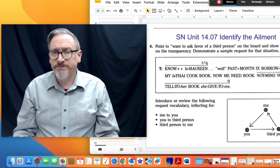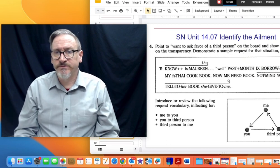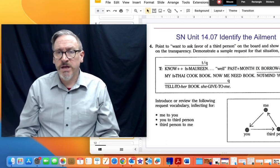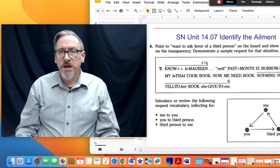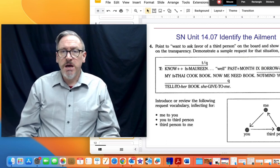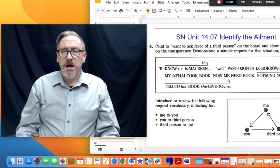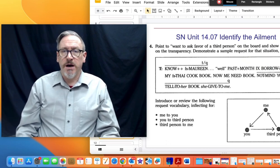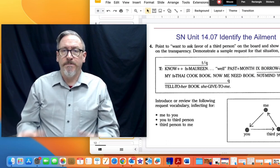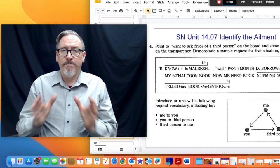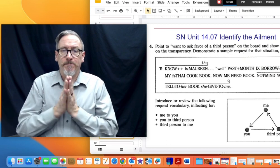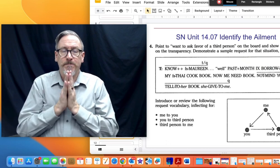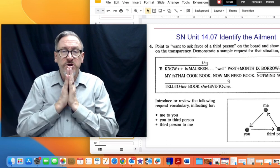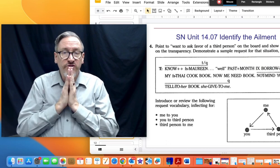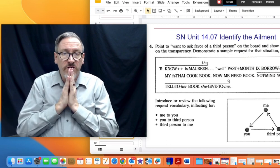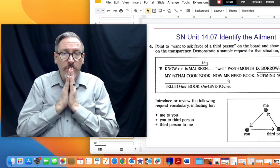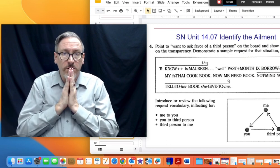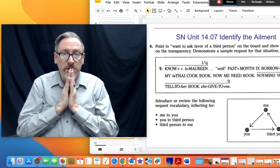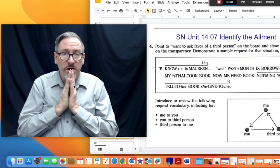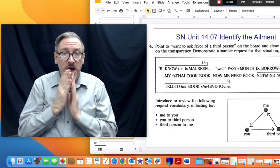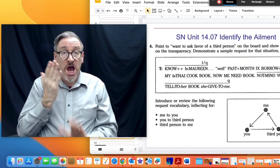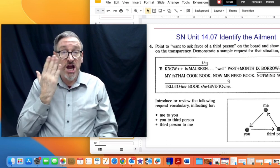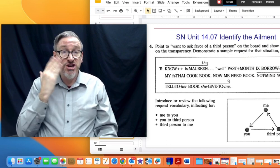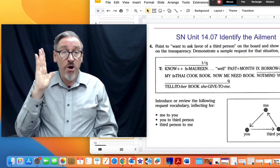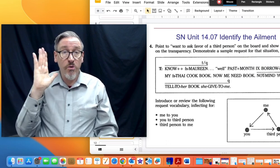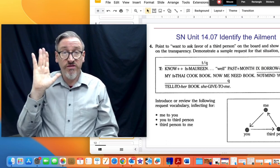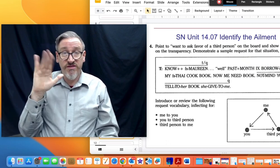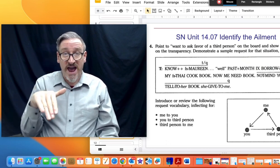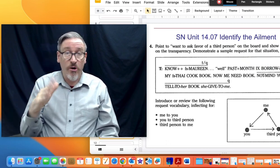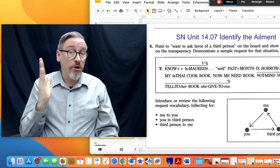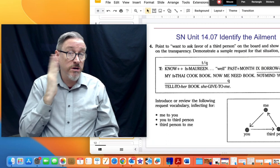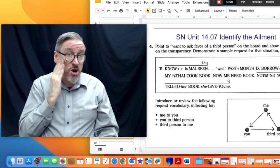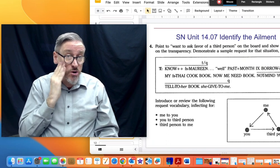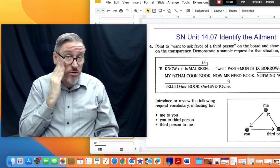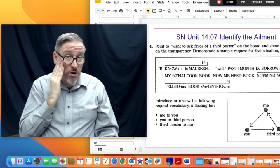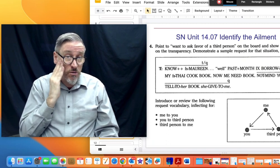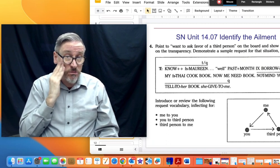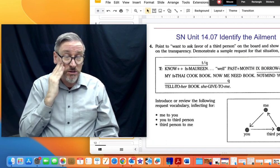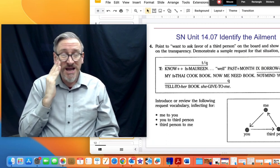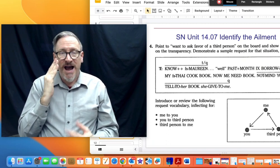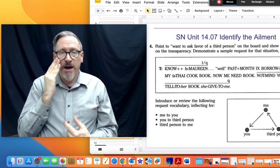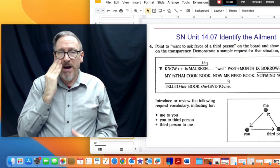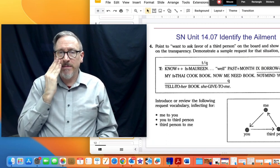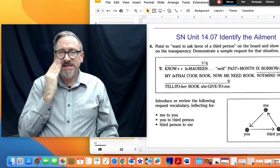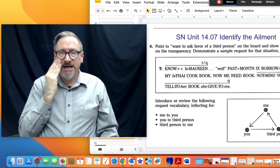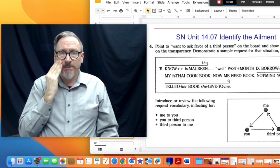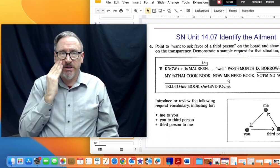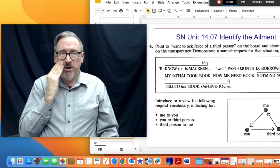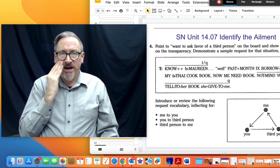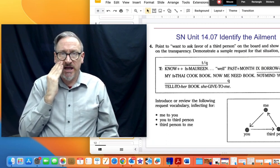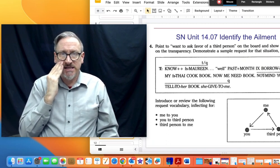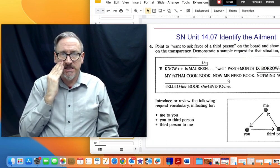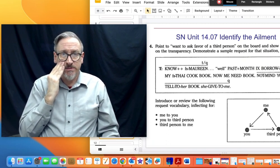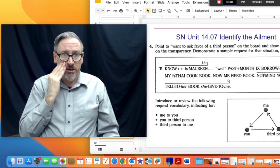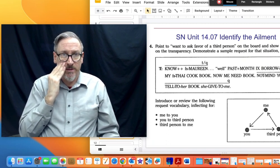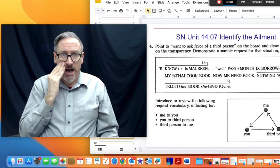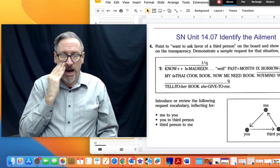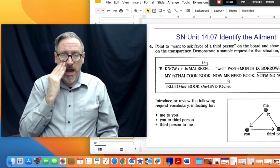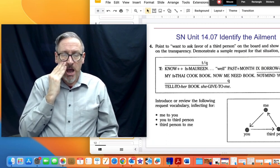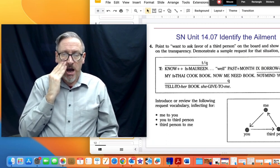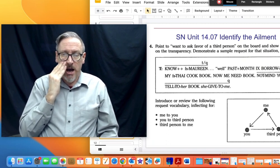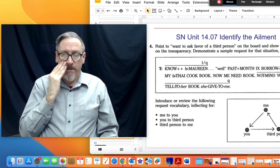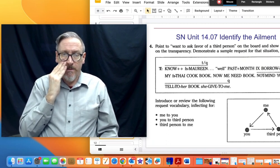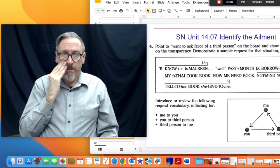sense. Um, so know that, or no, no, no. I'm signing it below my glasses, below my